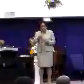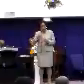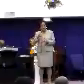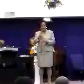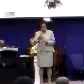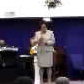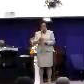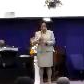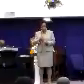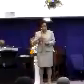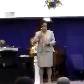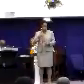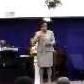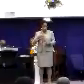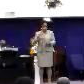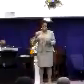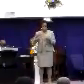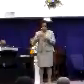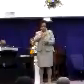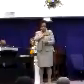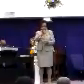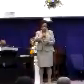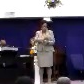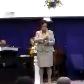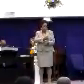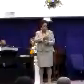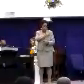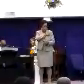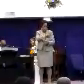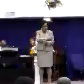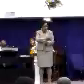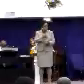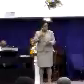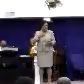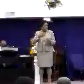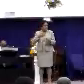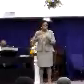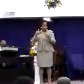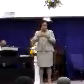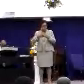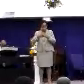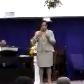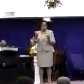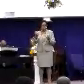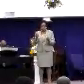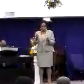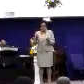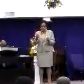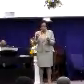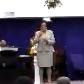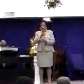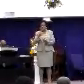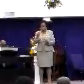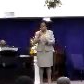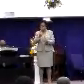myself? Well, you got the power. Remember, I told you, you got the power. Amen. You already got the power. You got the power to do it. Amen. But you have to do